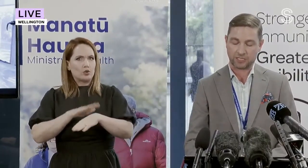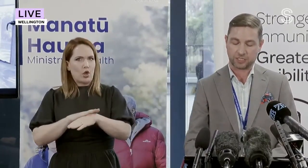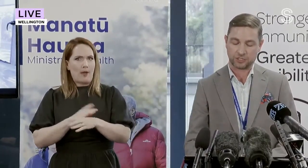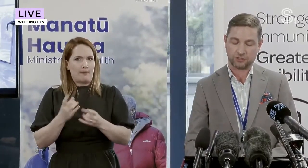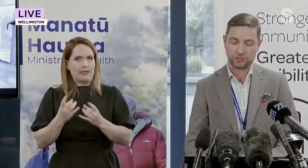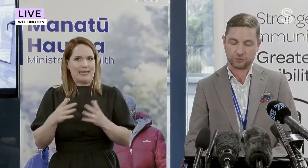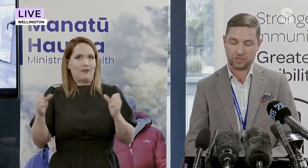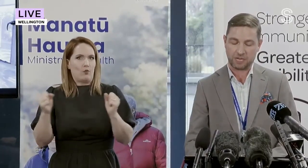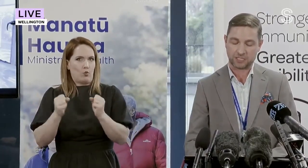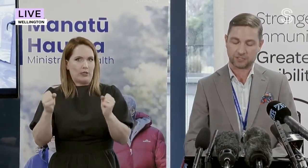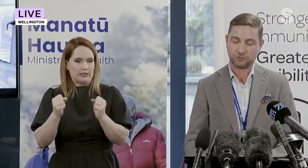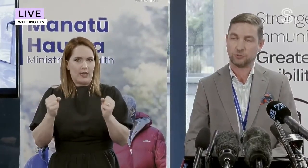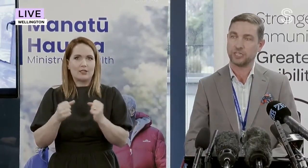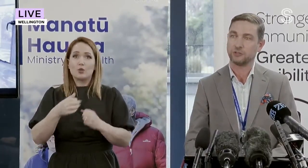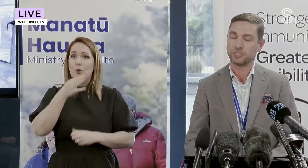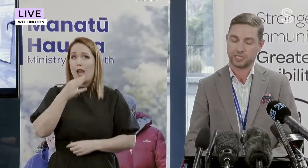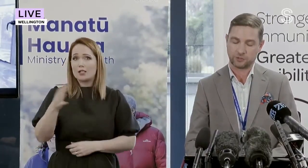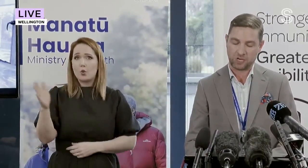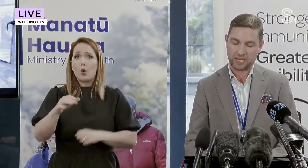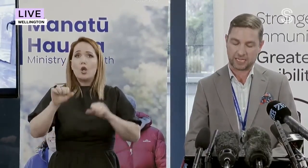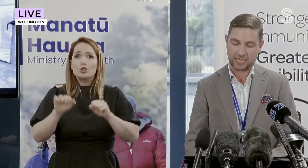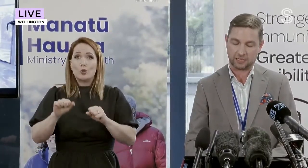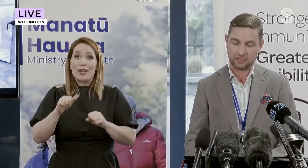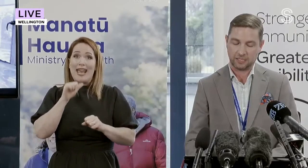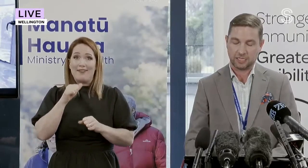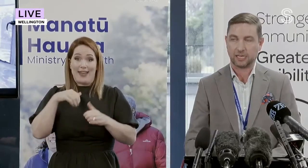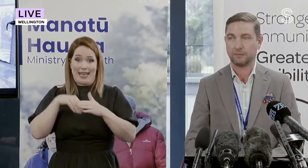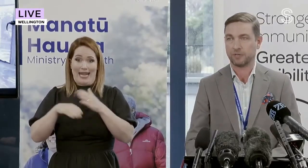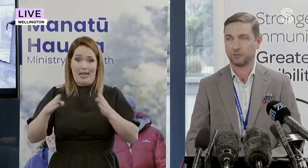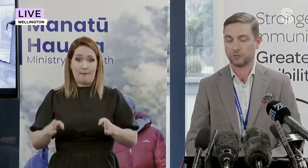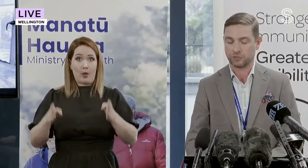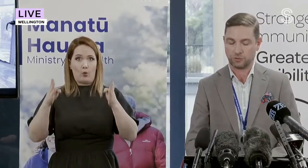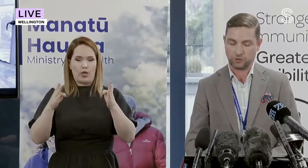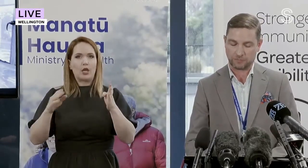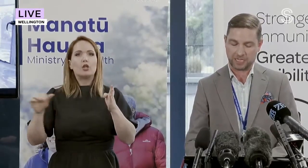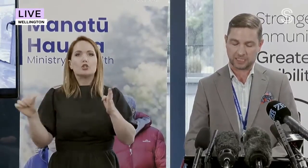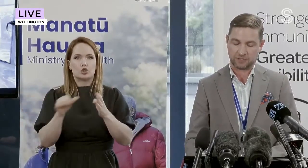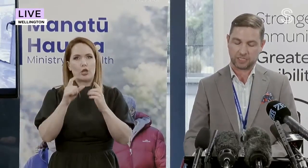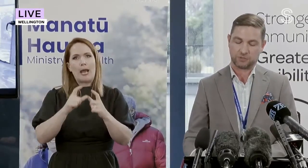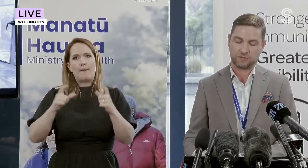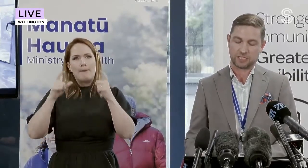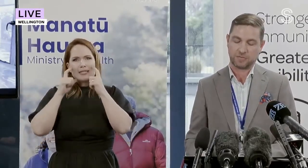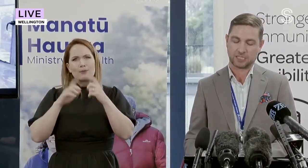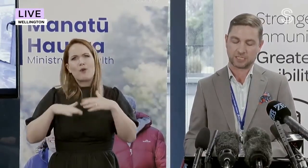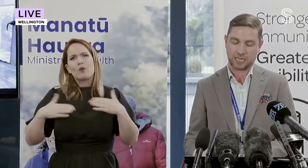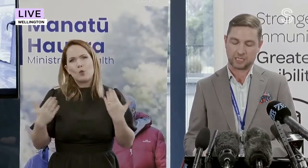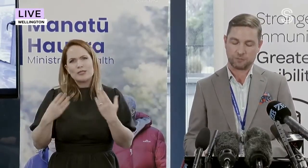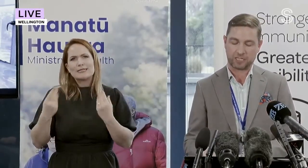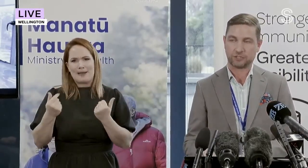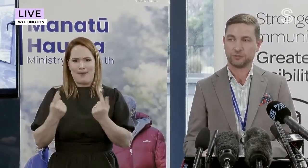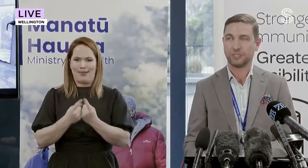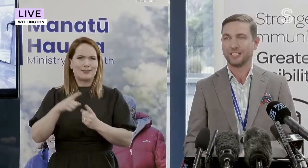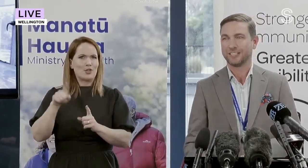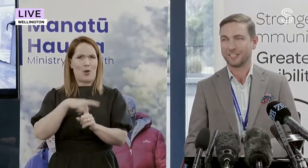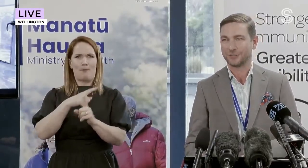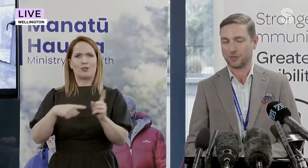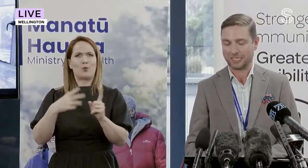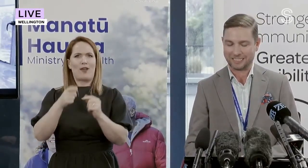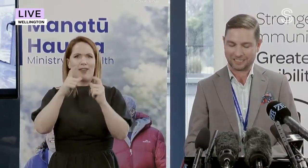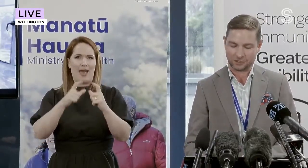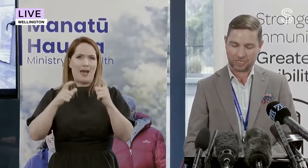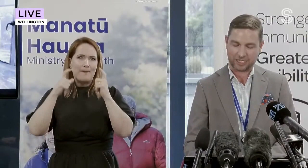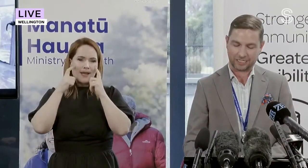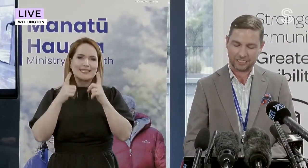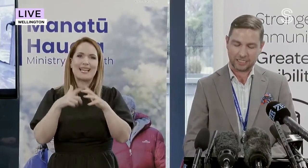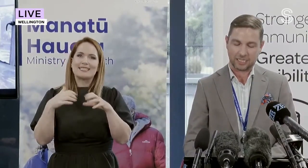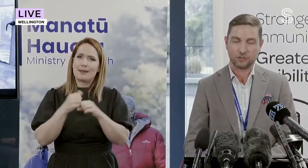we are asking students to wear masks in all indoor settings where they can, but of course there will always be activities where face masks aren't practical, such as while